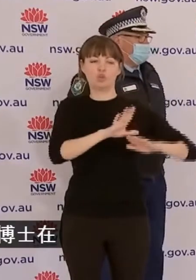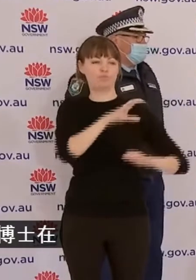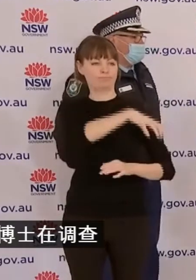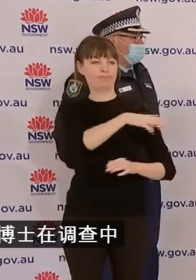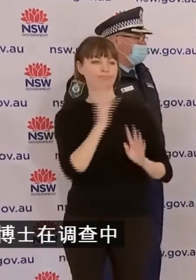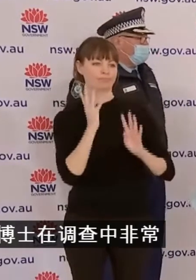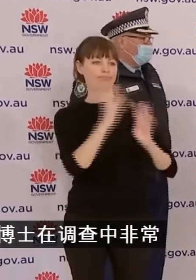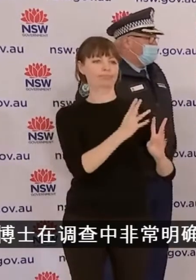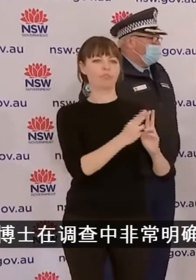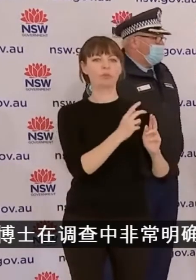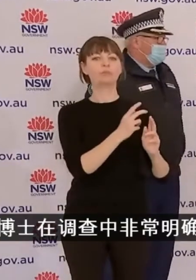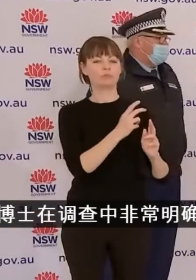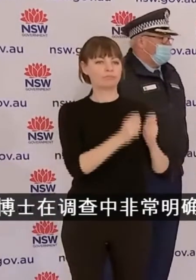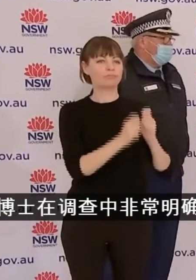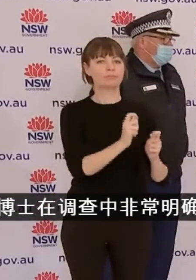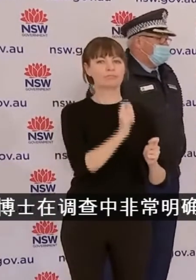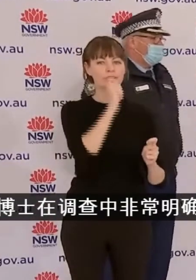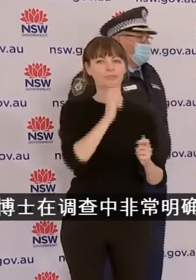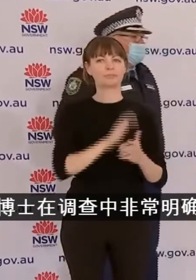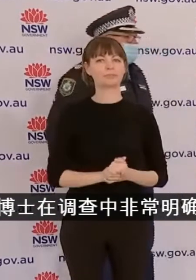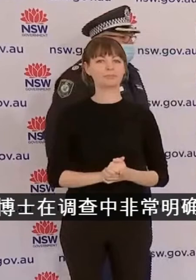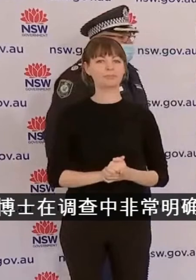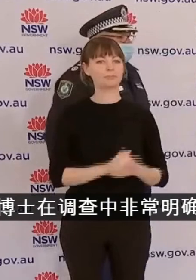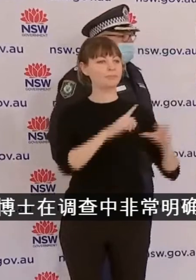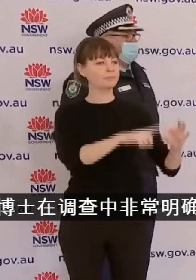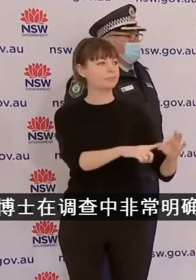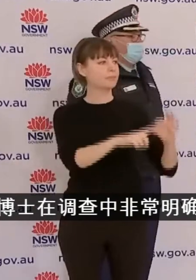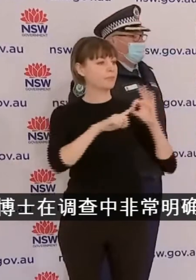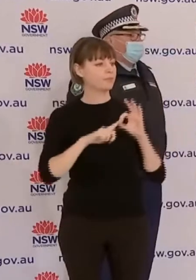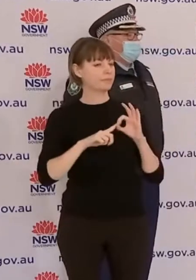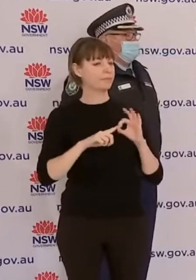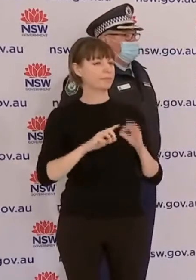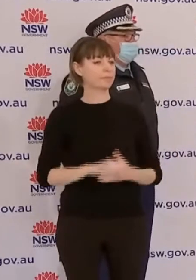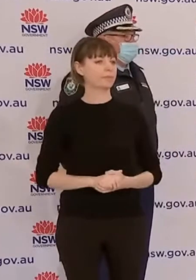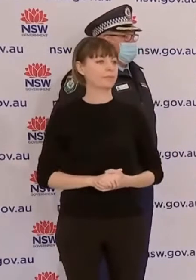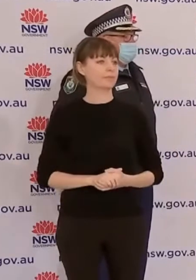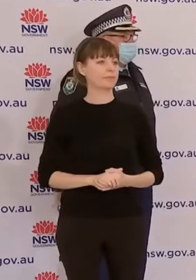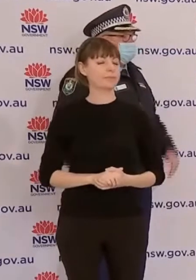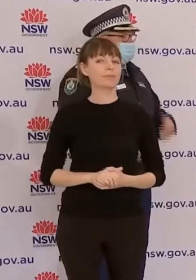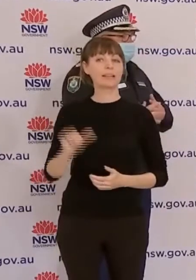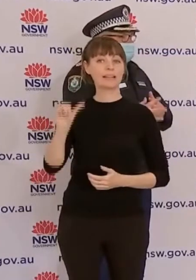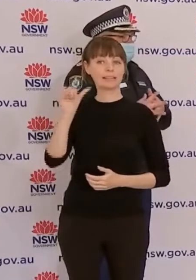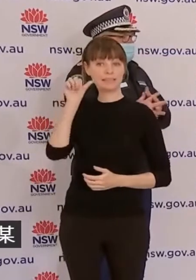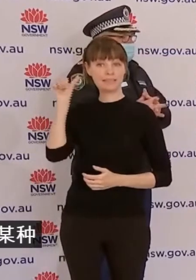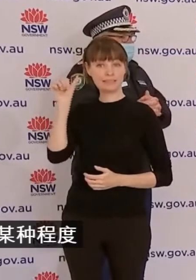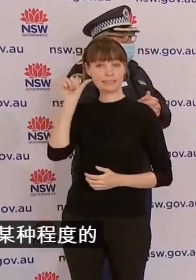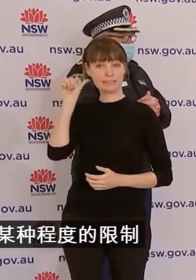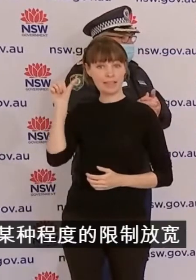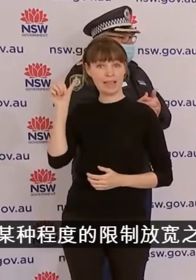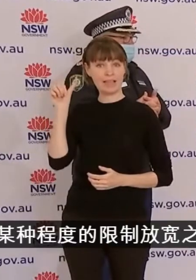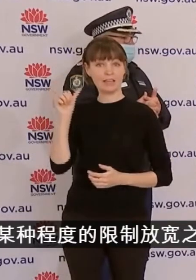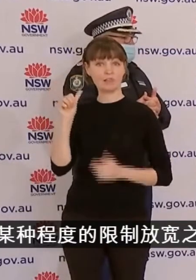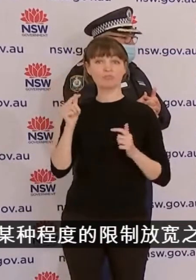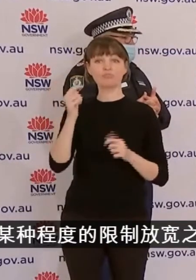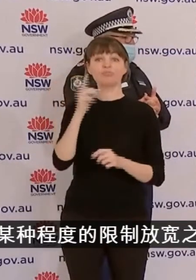yesterday Dr. Charp made it very clear at the inquiry that a 70% vaccine threshold would need to be achieved before we see